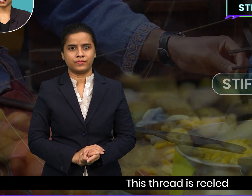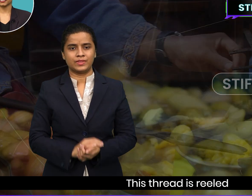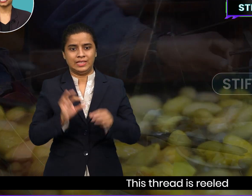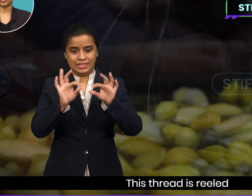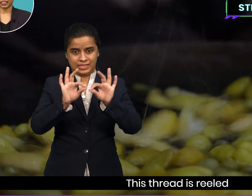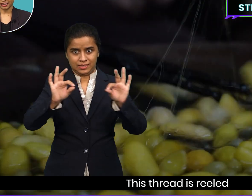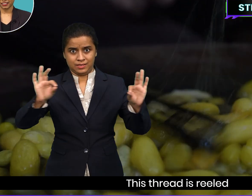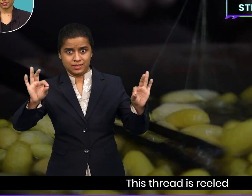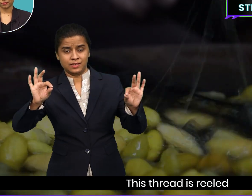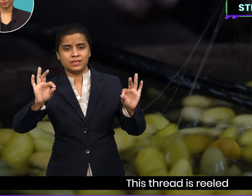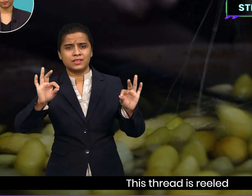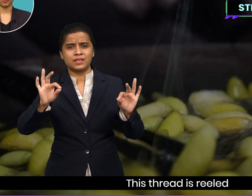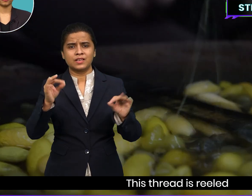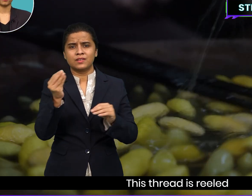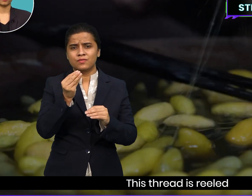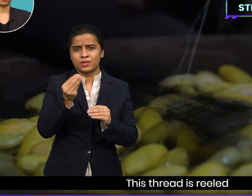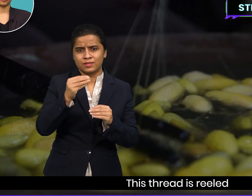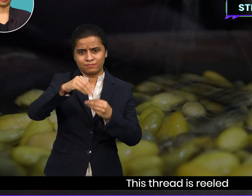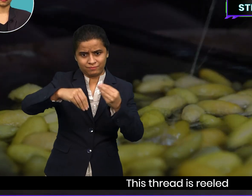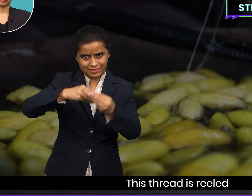This thread is reeled